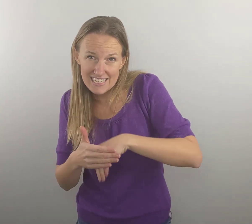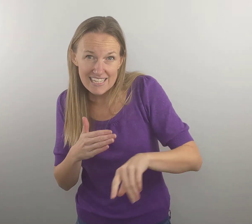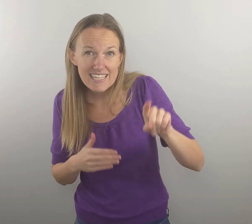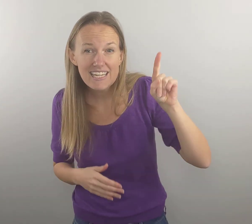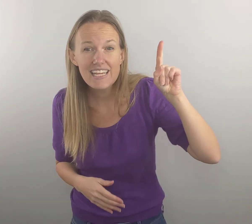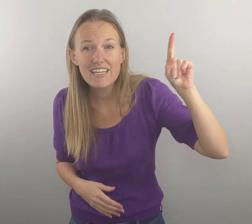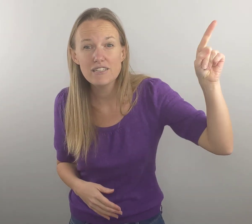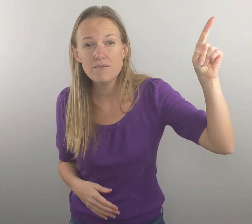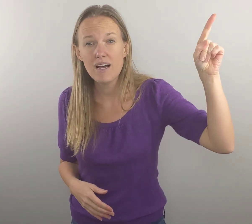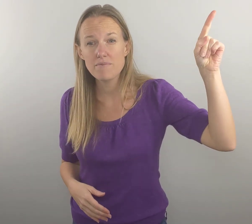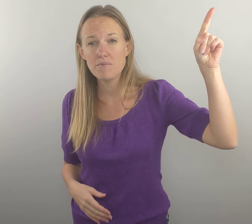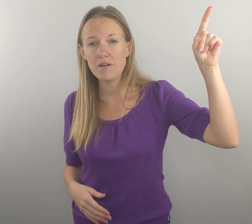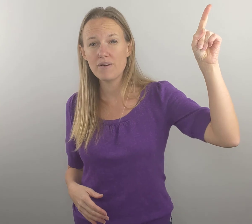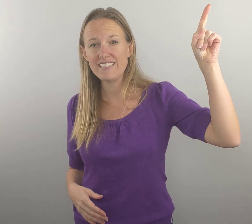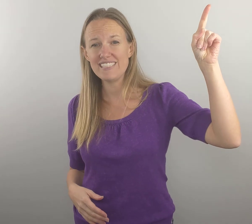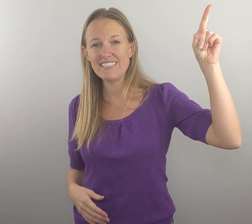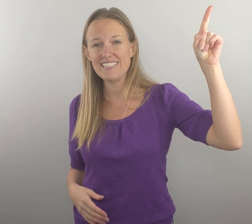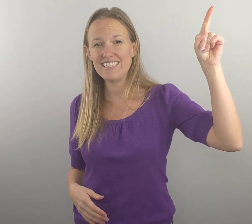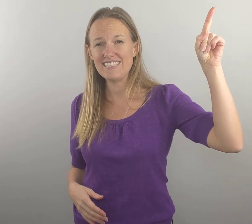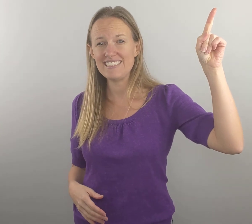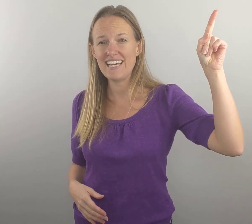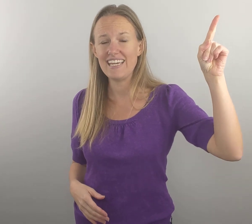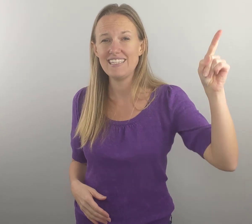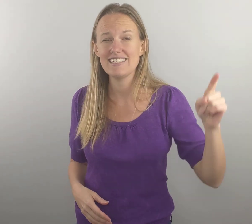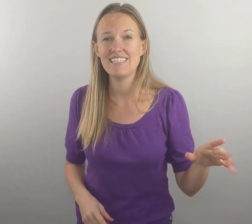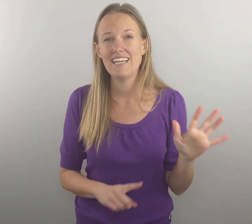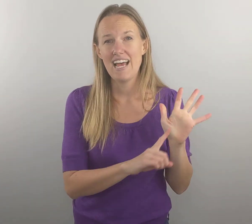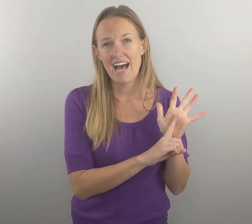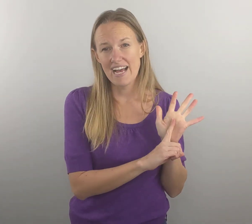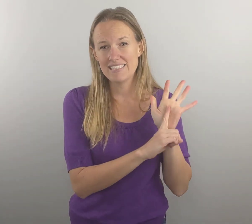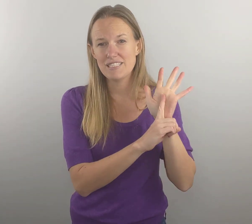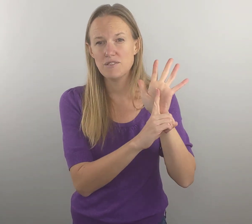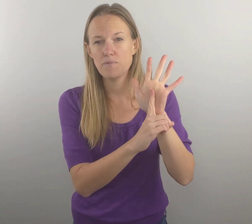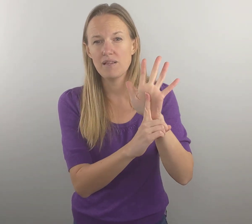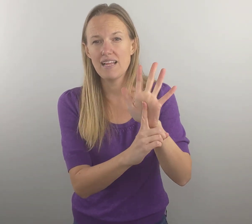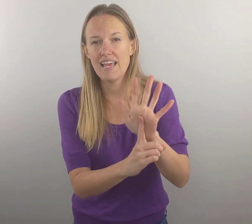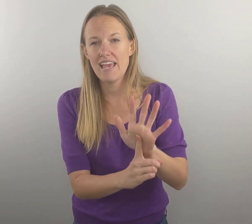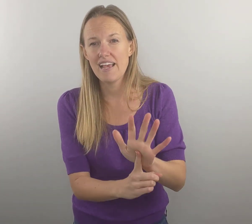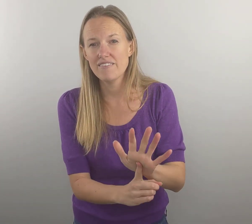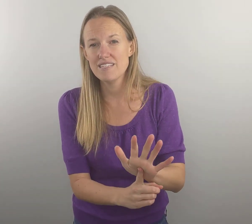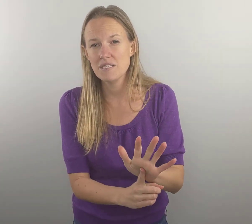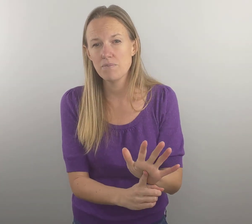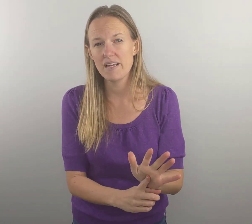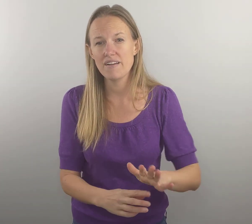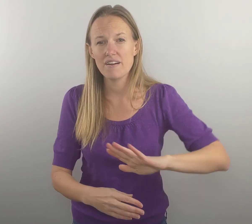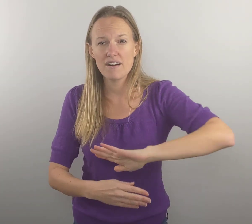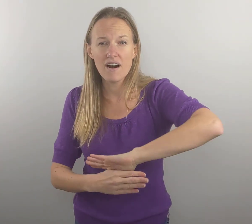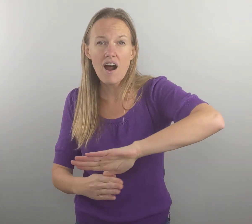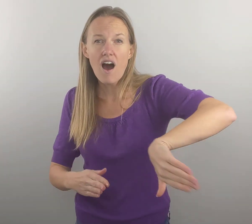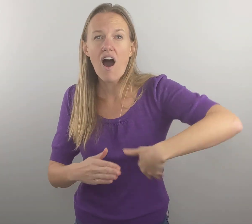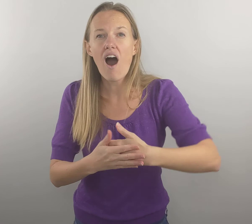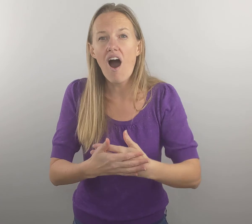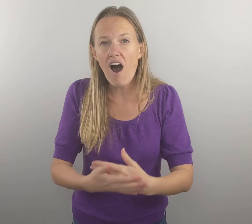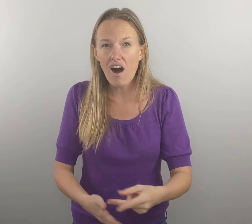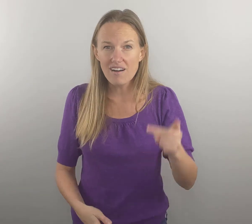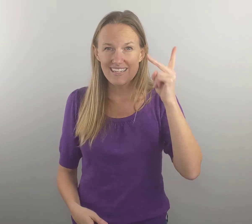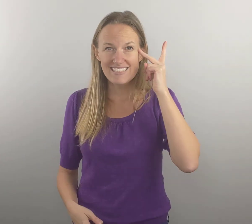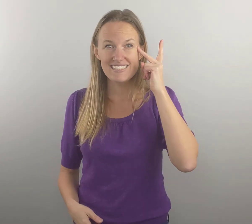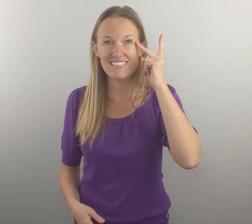in Him. I've been made righteous in His sight. A display of His splendor all can